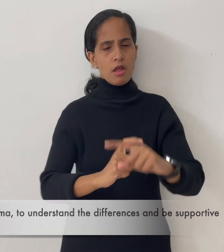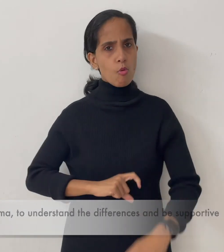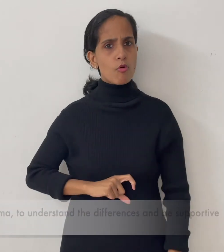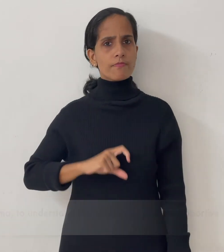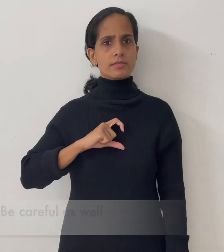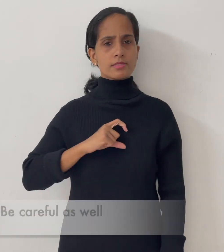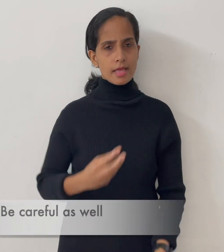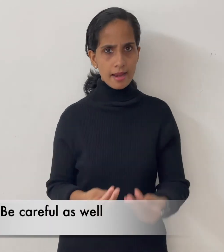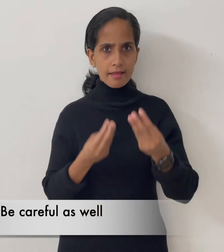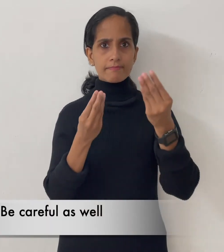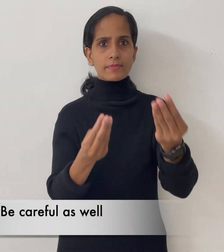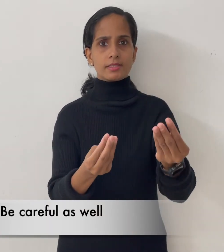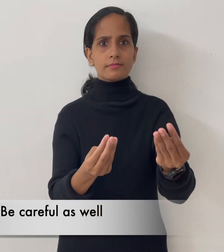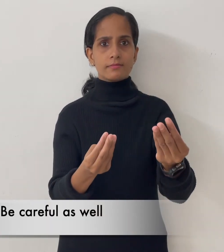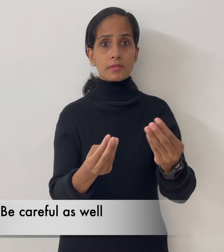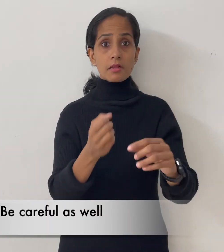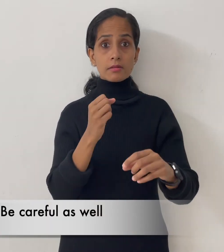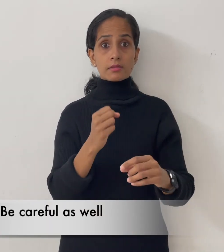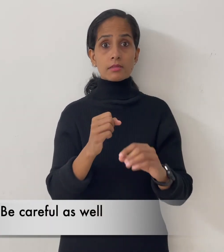To be careful as well.